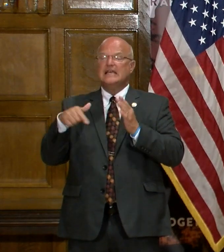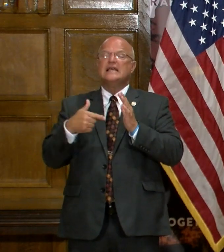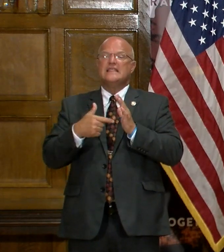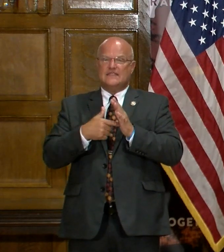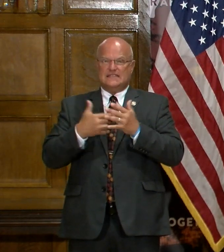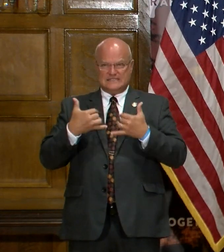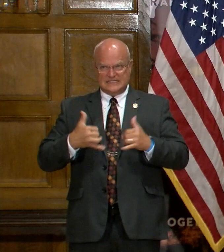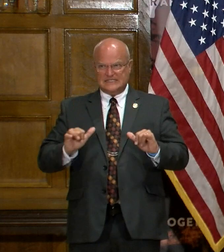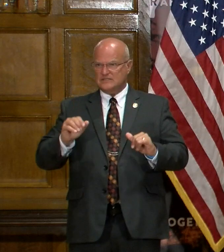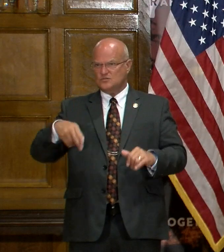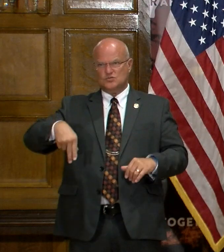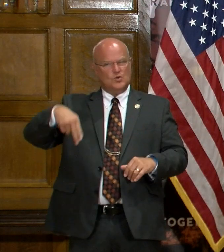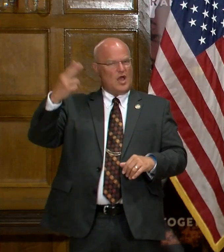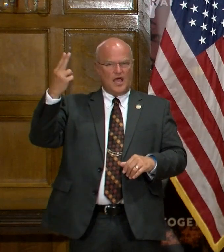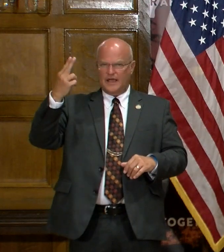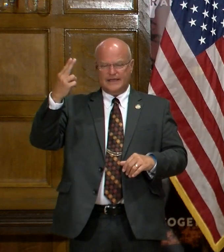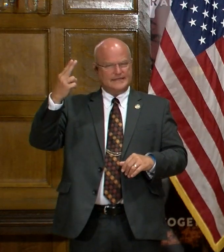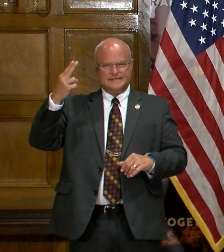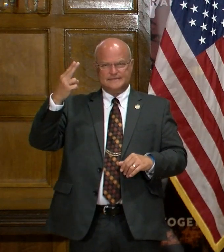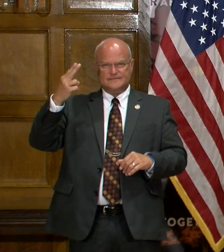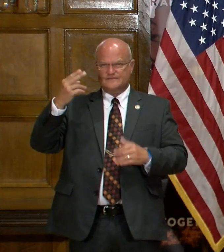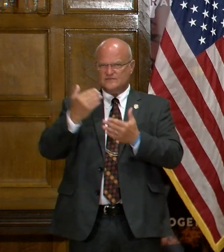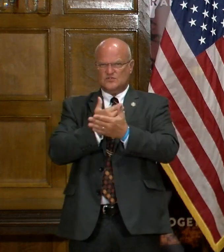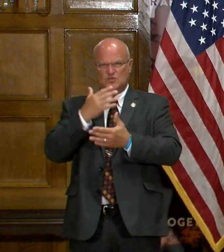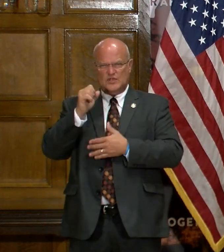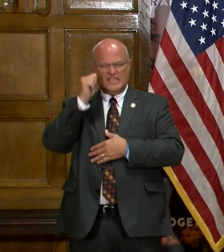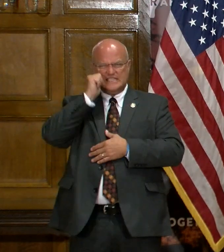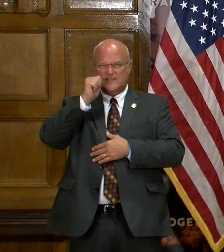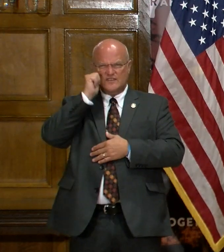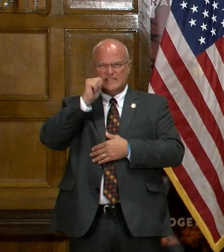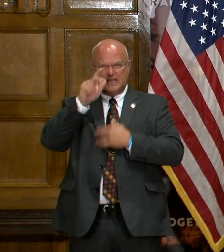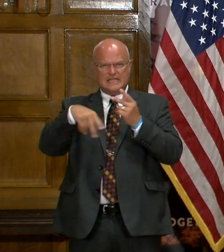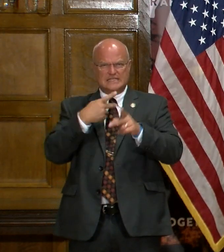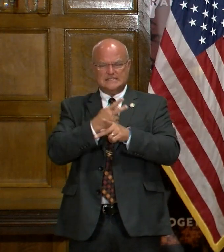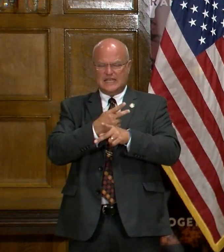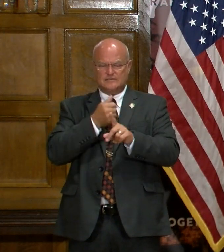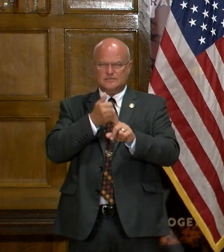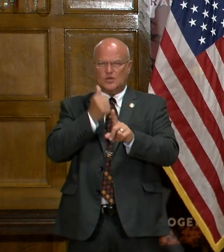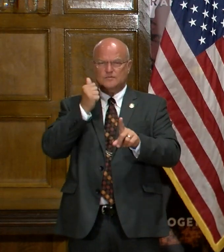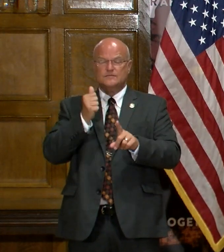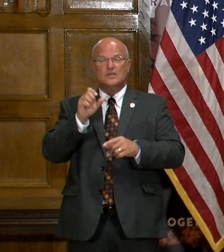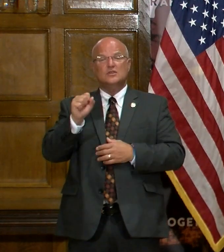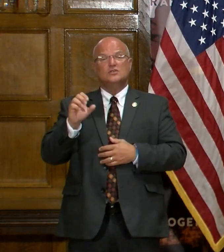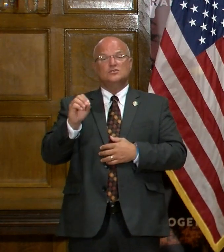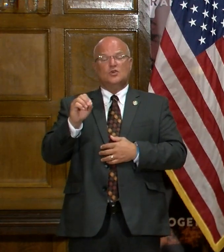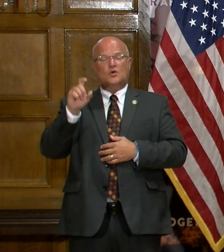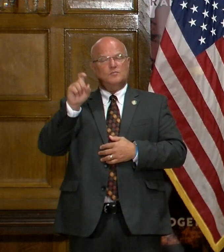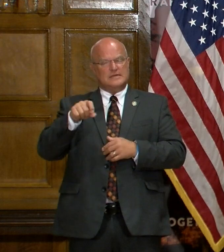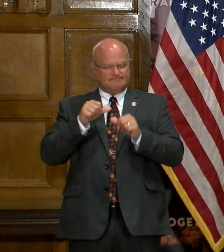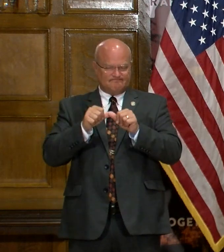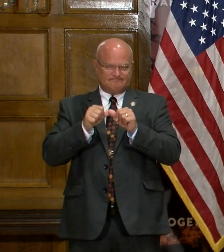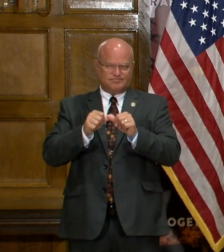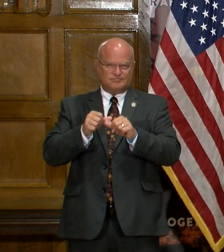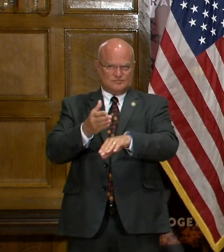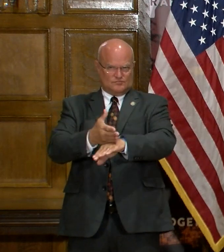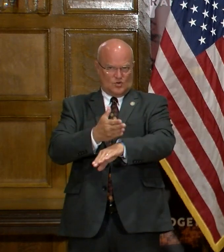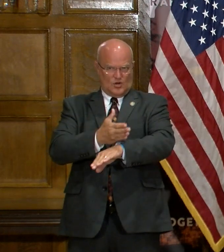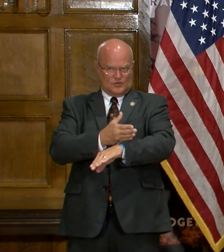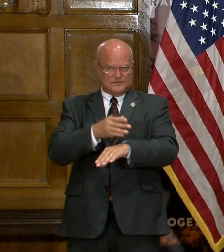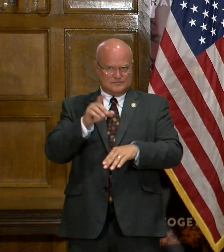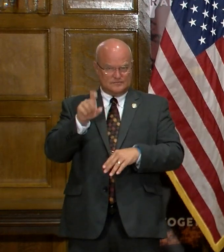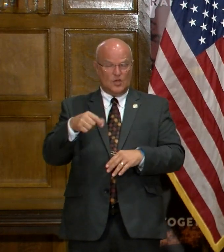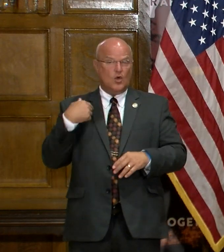this is still too high of a new cases every day type load. So we got to continue to make